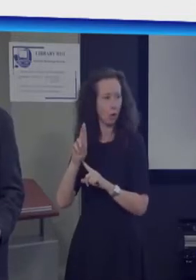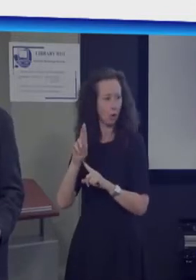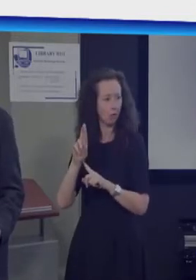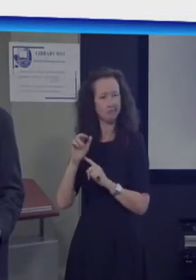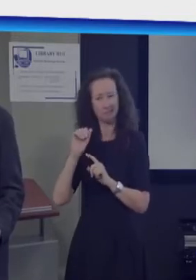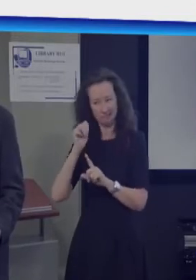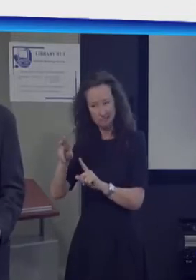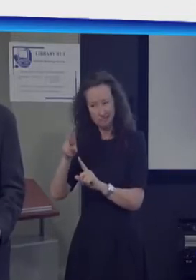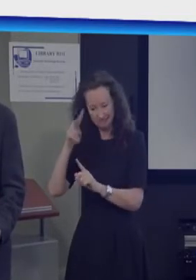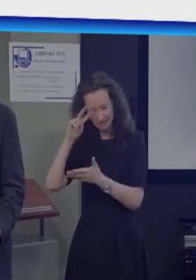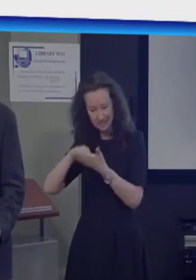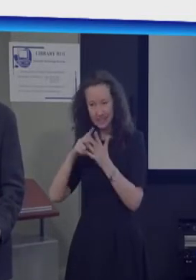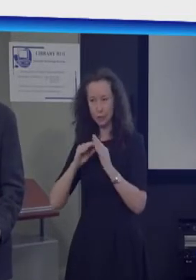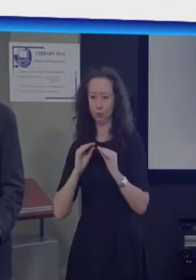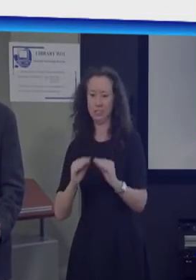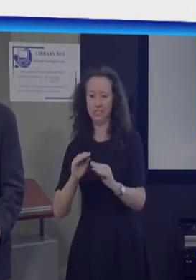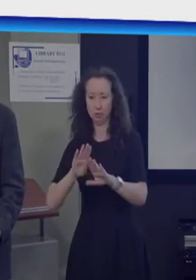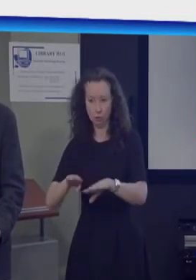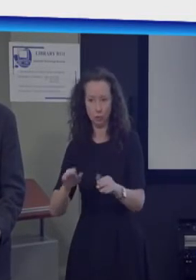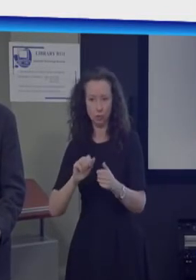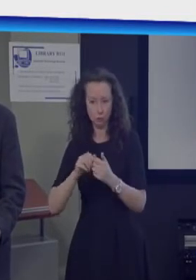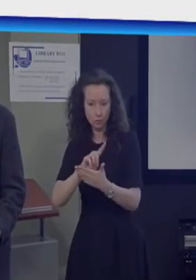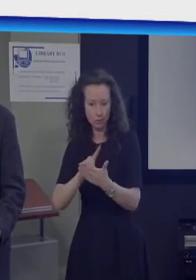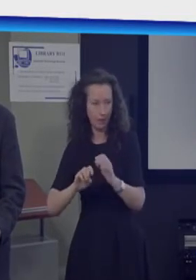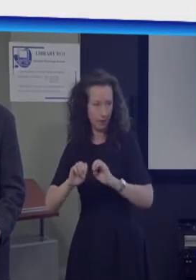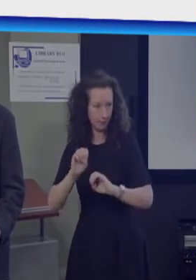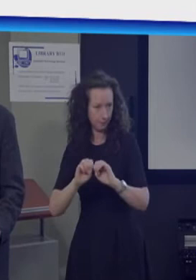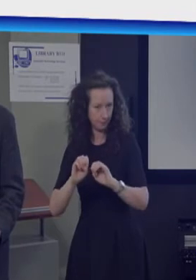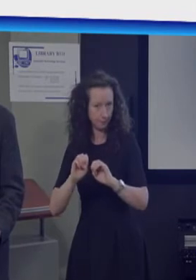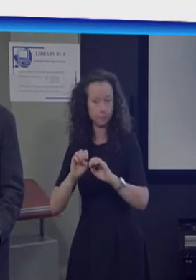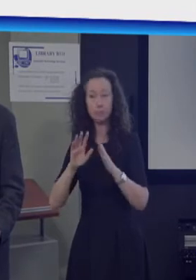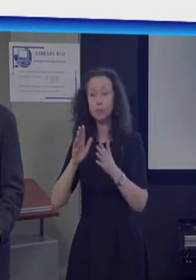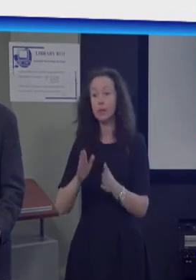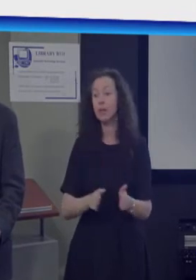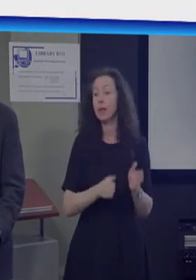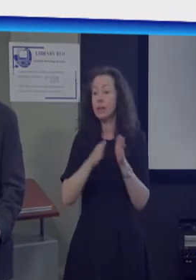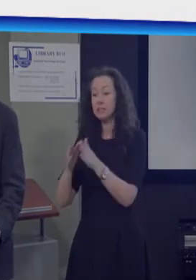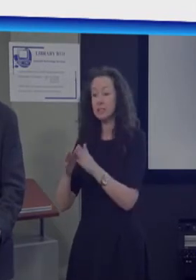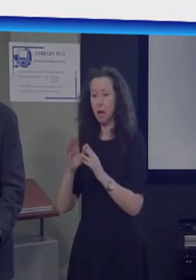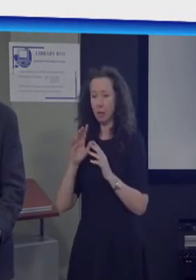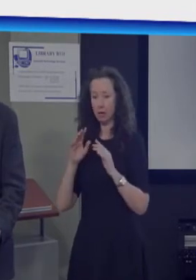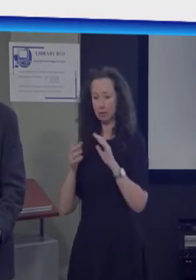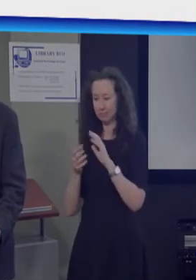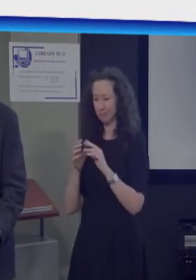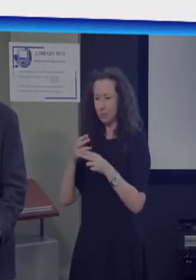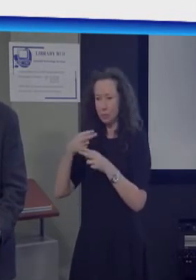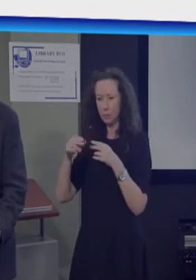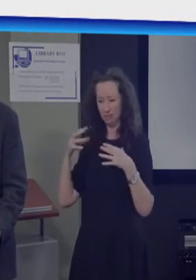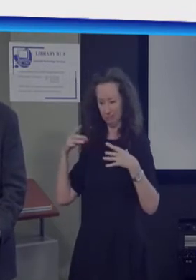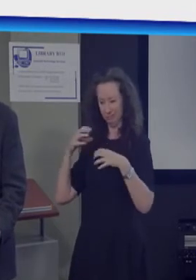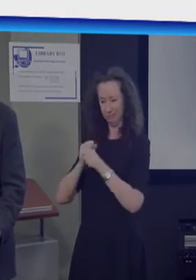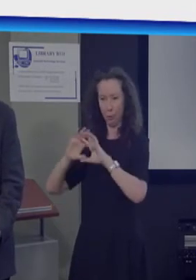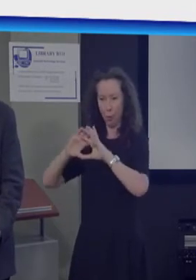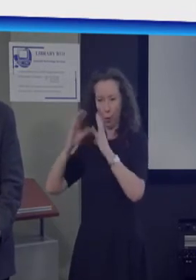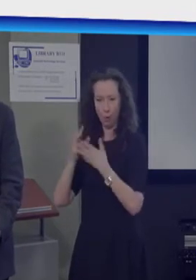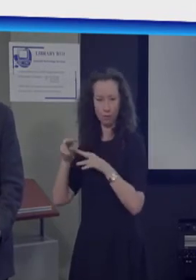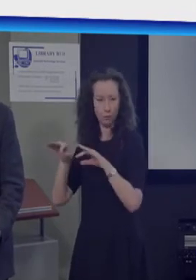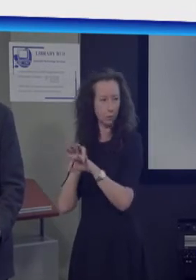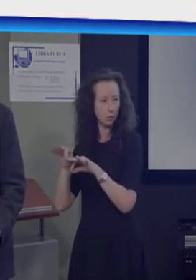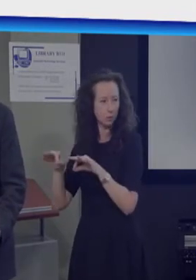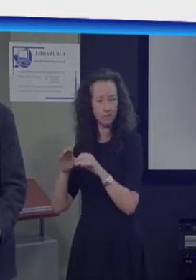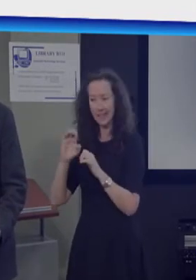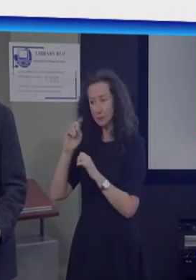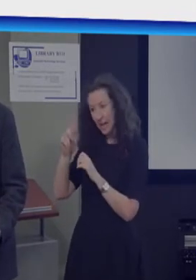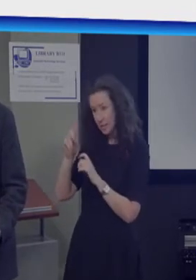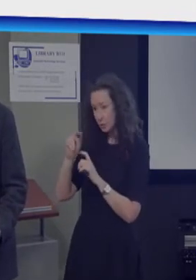to design experiments. And then I'll finish up with a kind of overview, very brief, about where educational